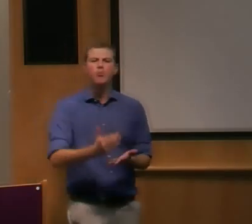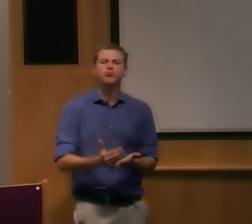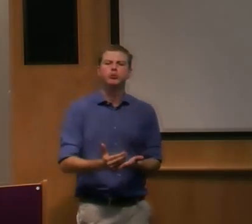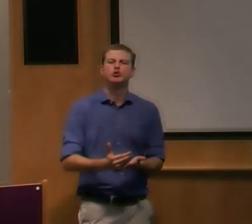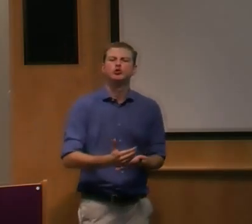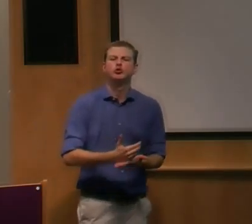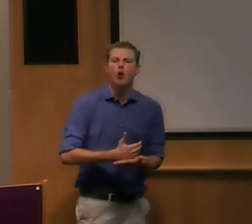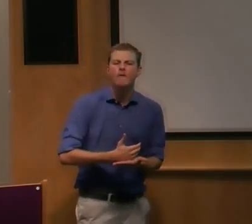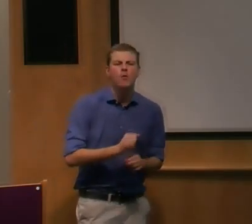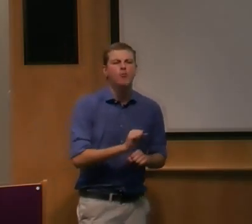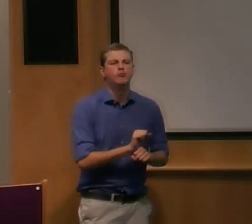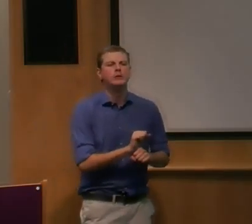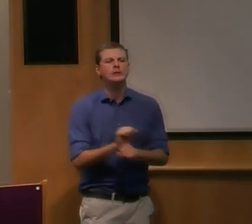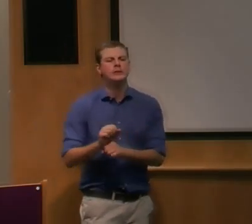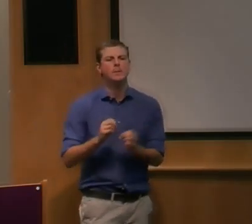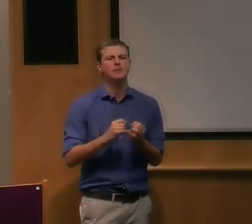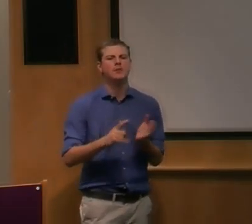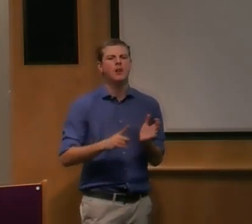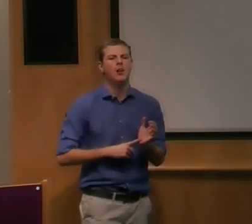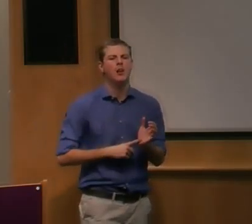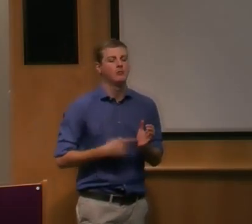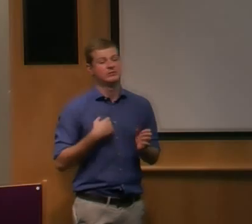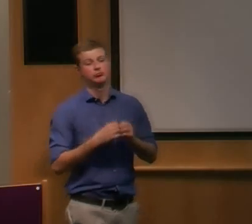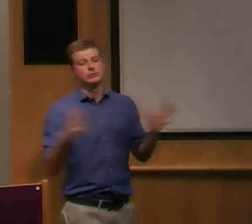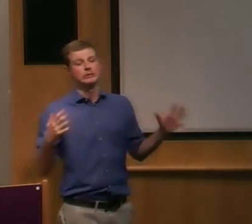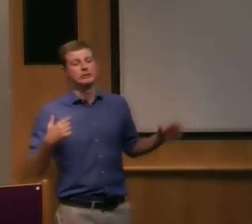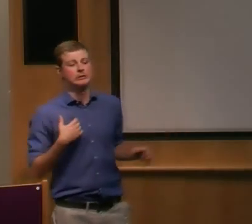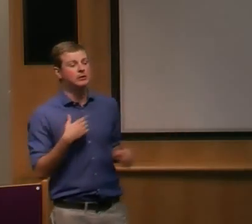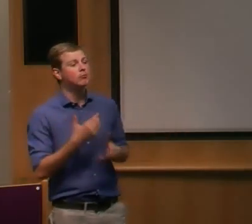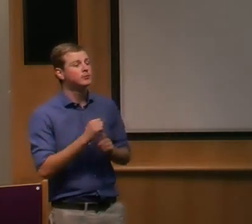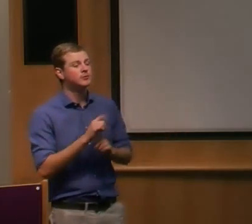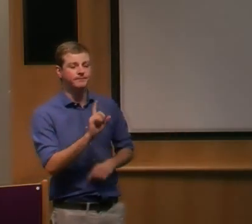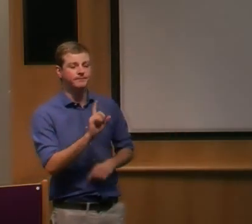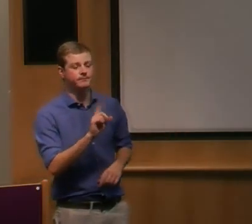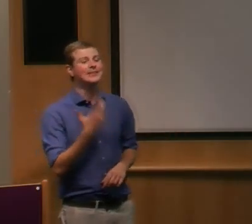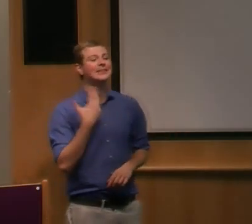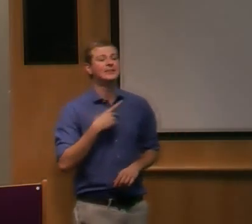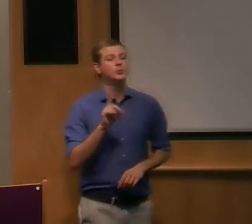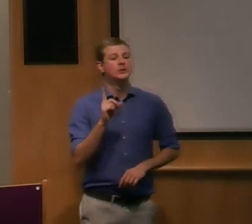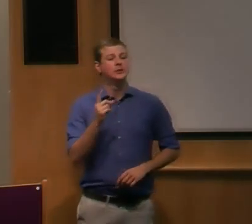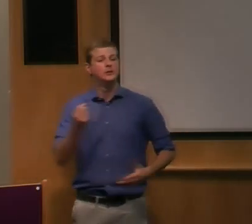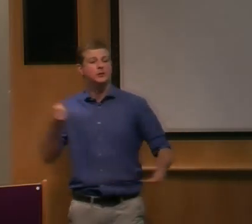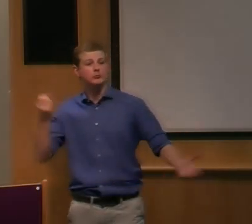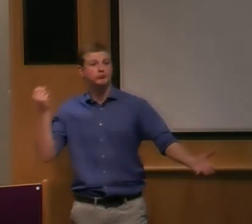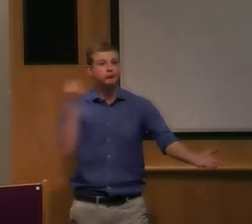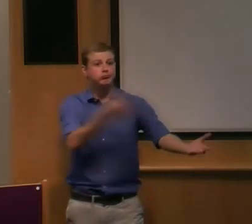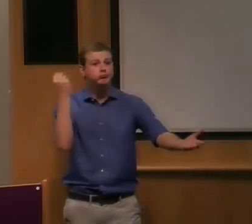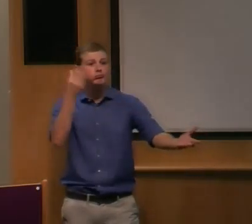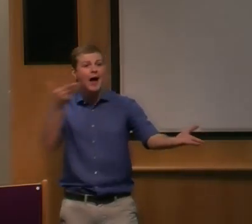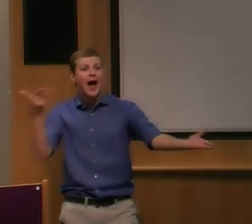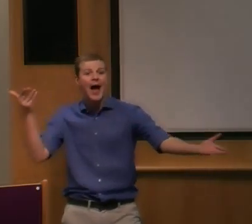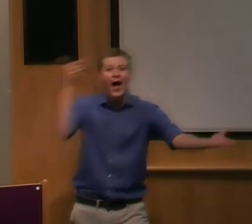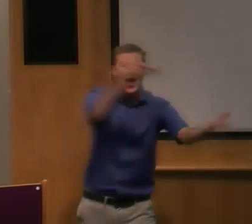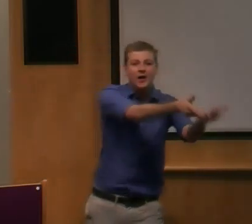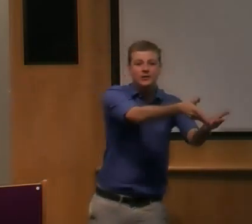It's sad to say that, you know, people talk about preserving ESL and trying to keep ESL. I don't think it's